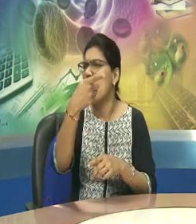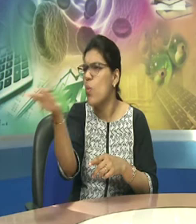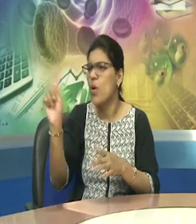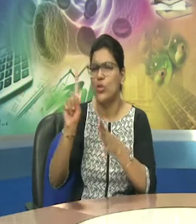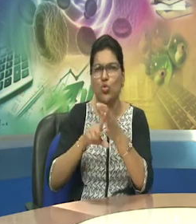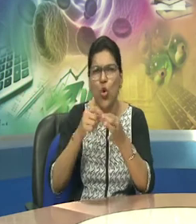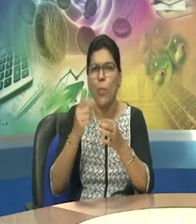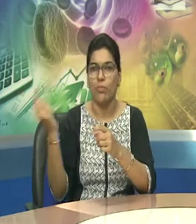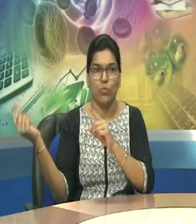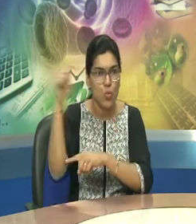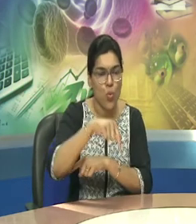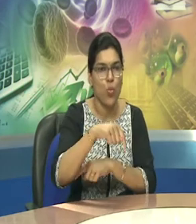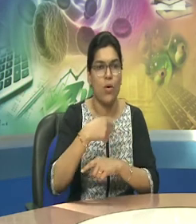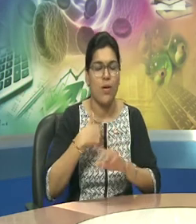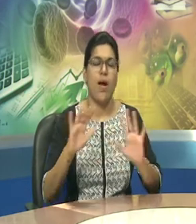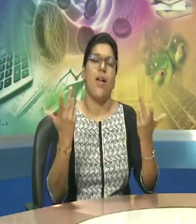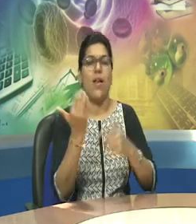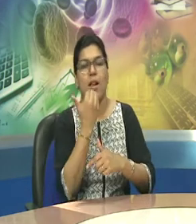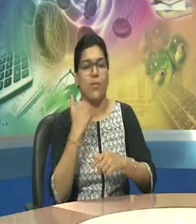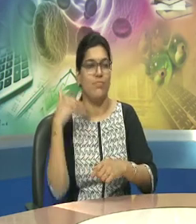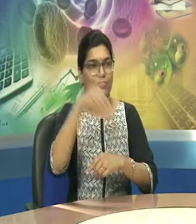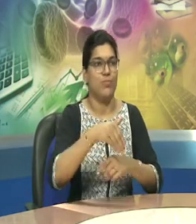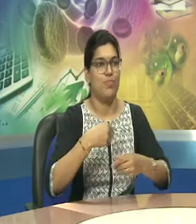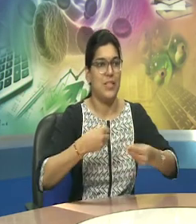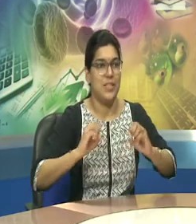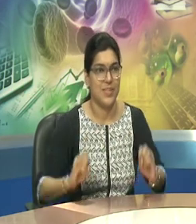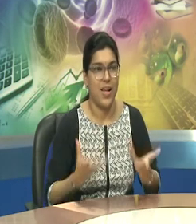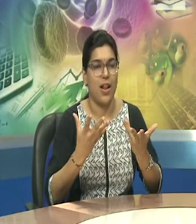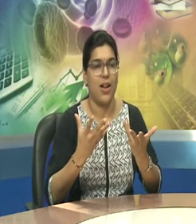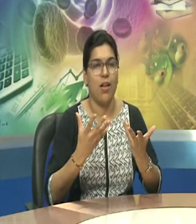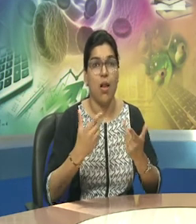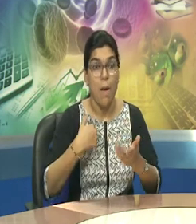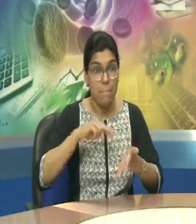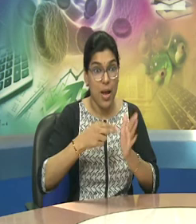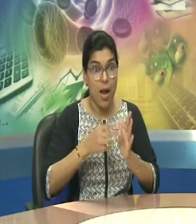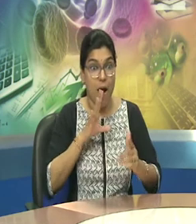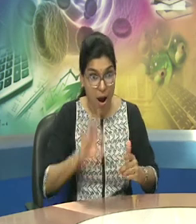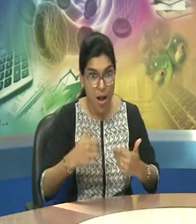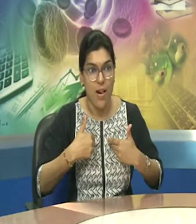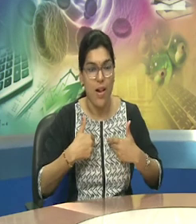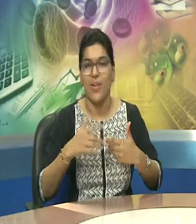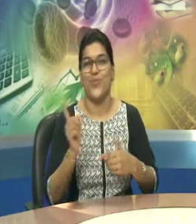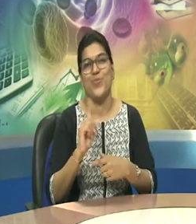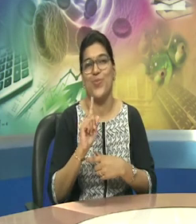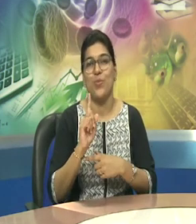Opportunities are not realized by a common man, but an